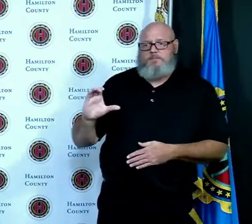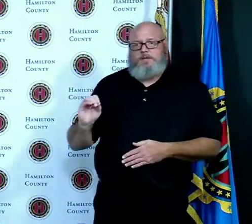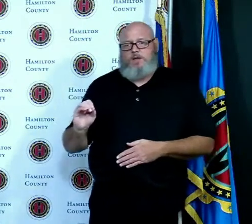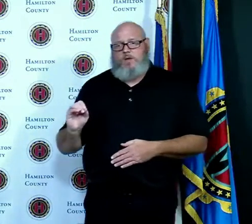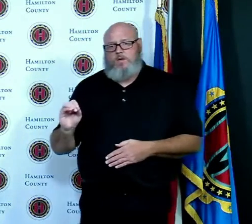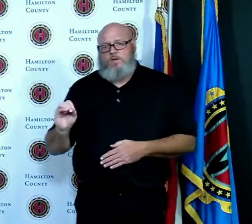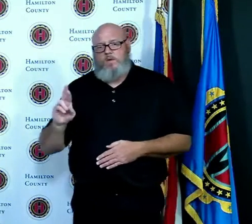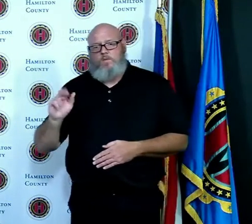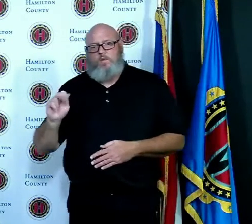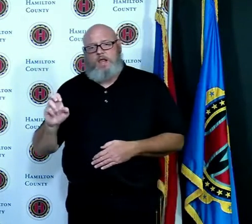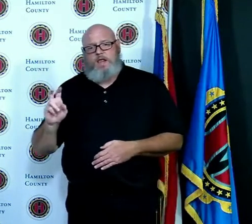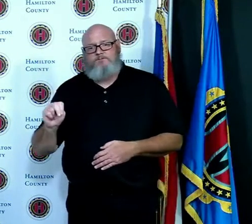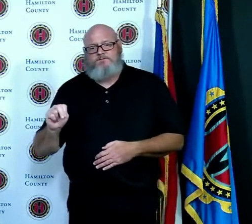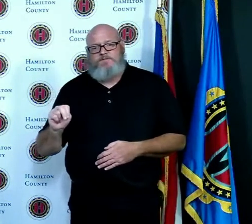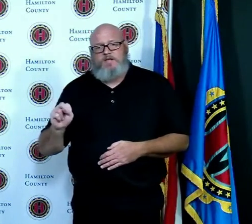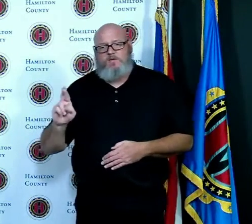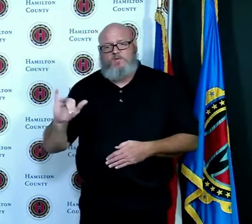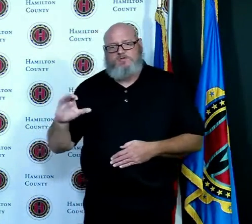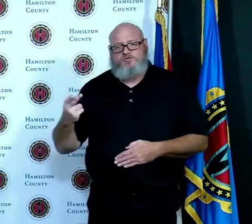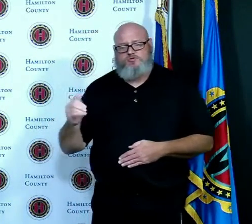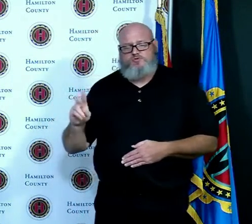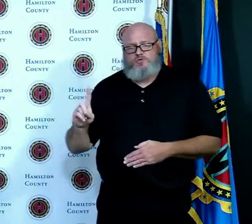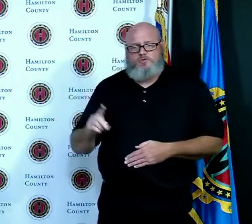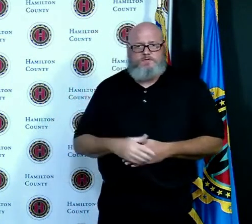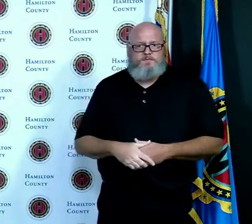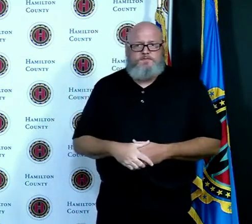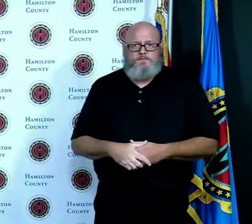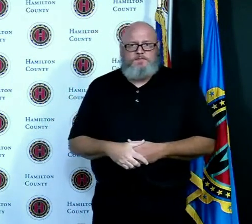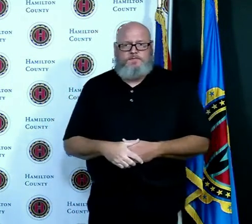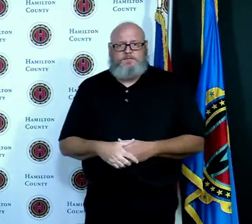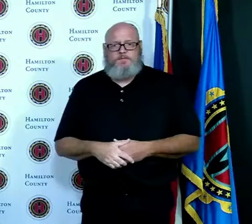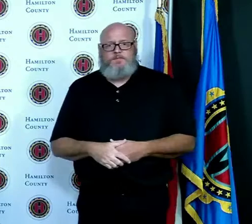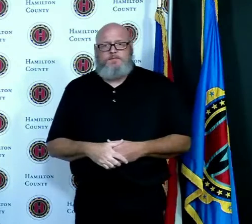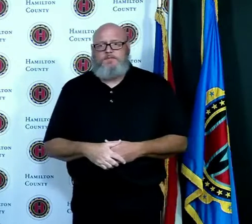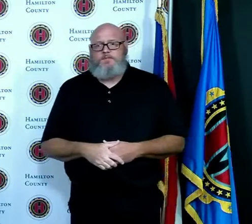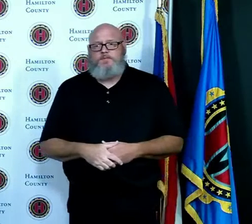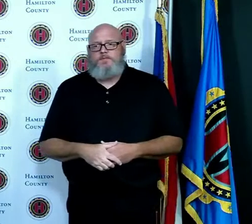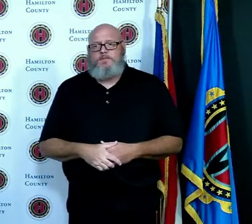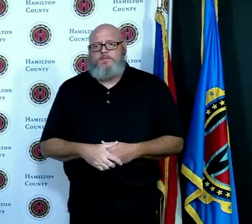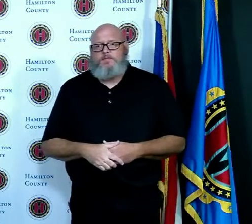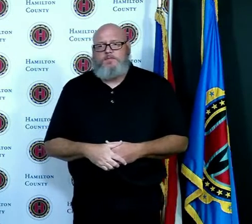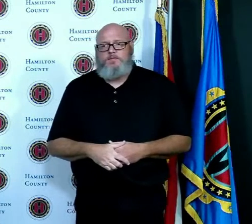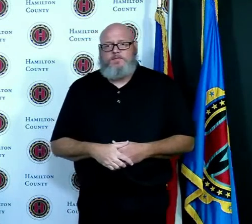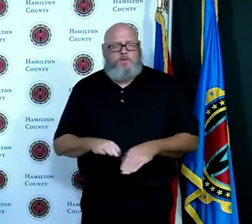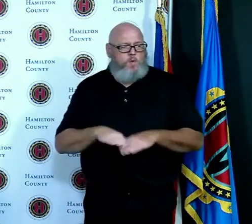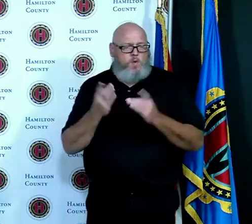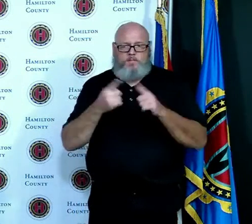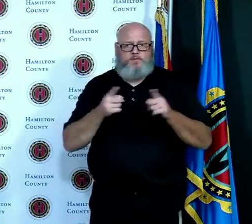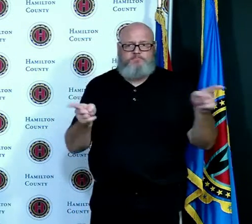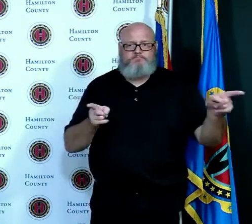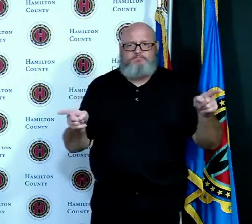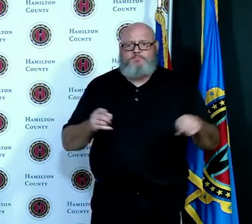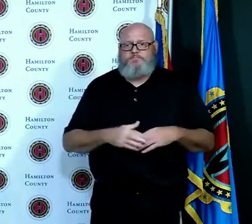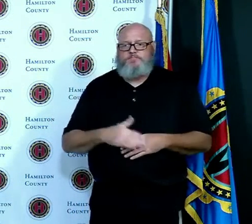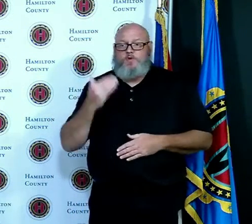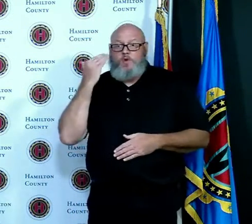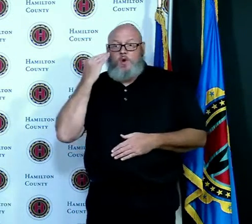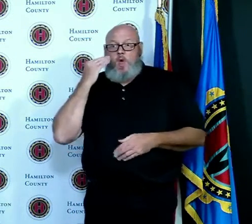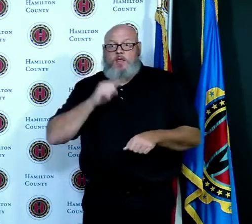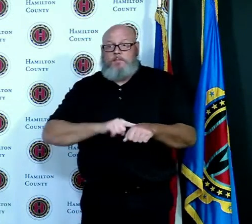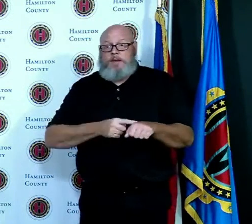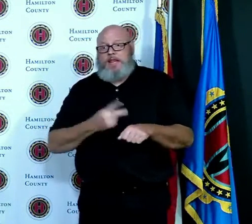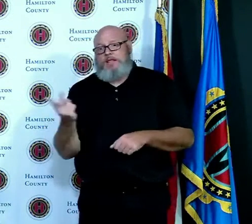just Good morning. Good morning. I know at the very beginning you guys said you'll probably think